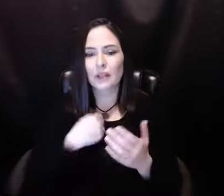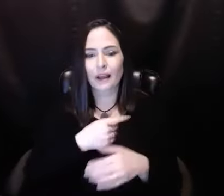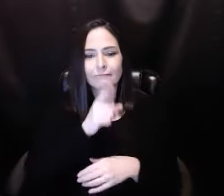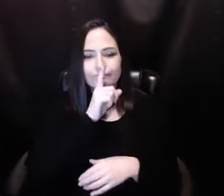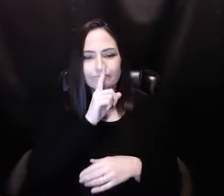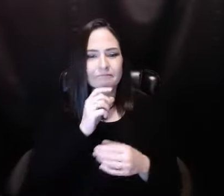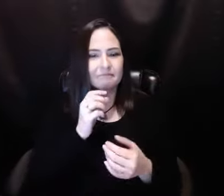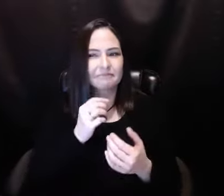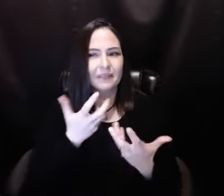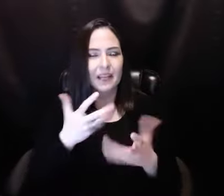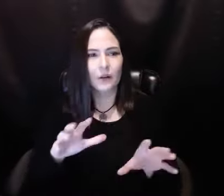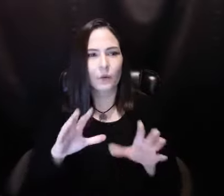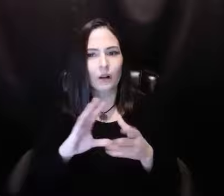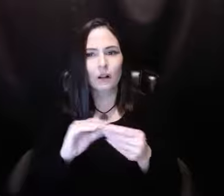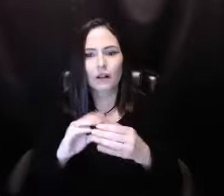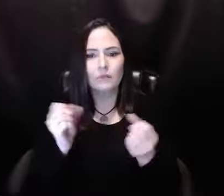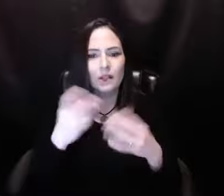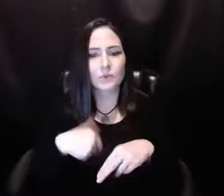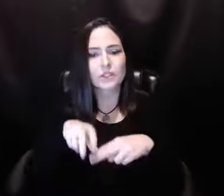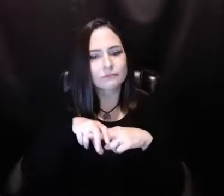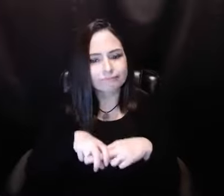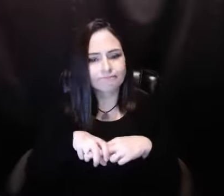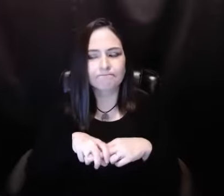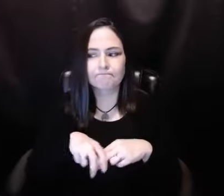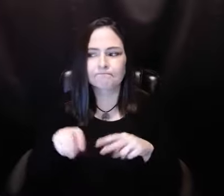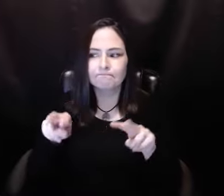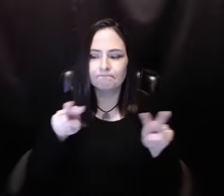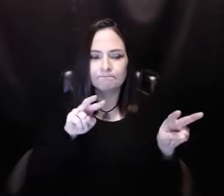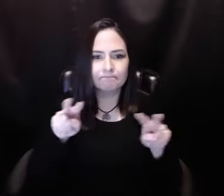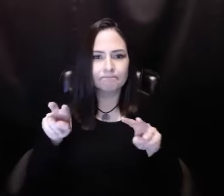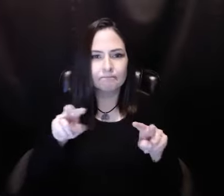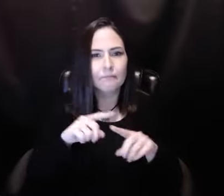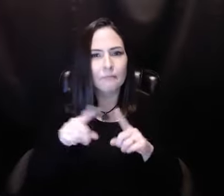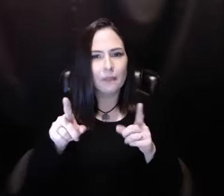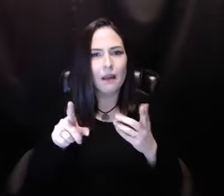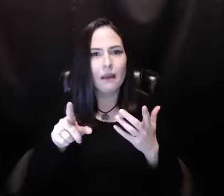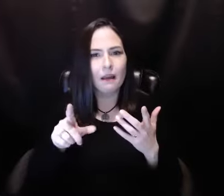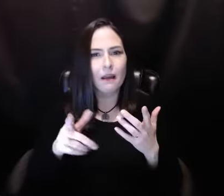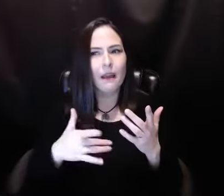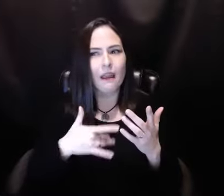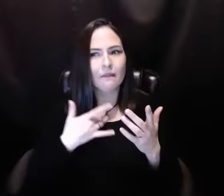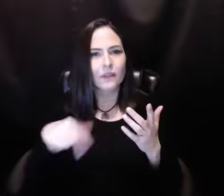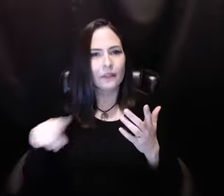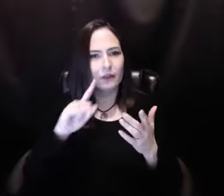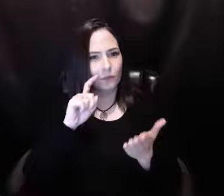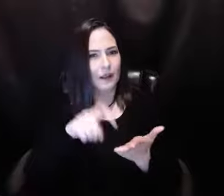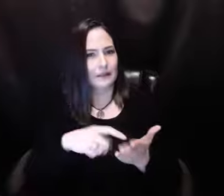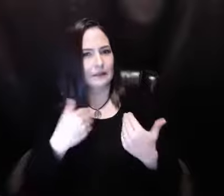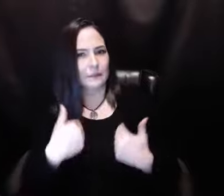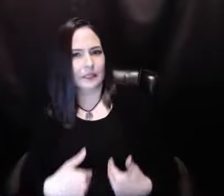I didn't have much to say. There was a lot of words coming out of my mouth. I just had recognition, and